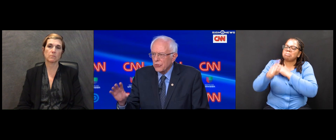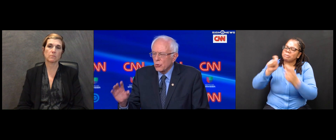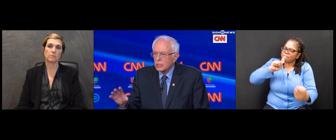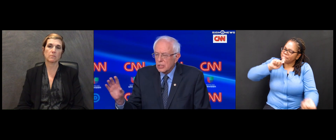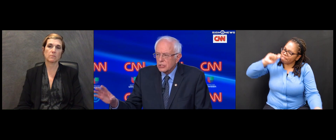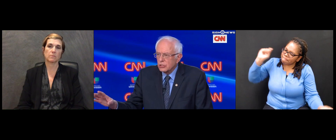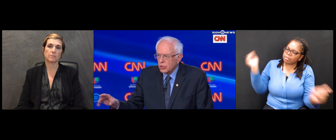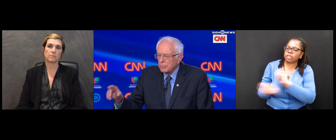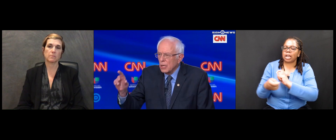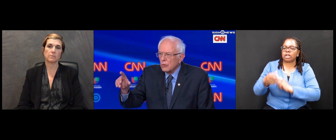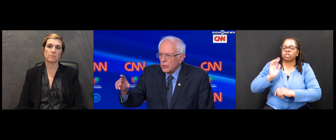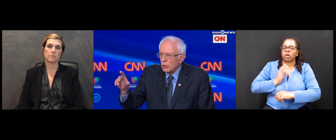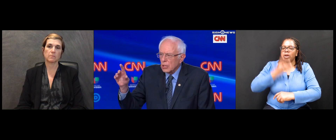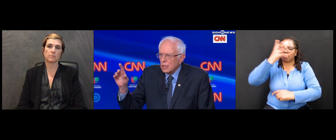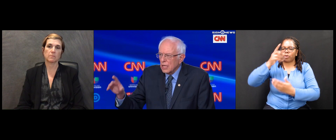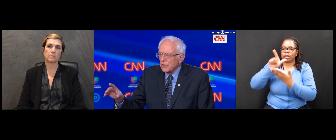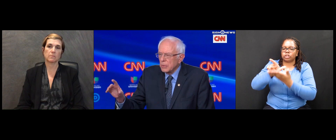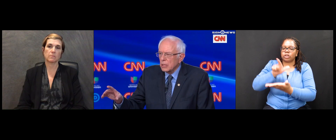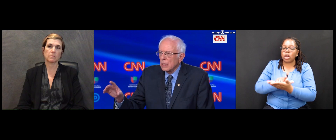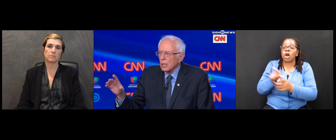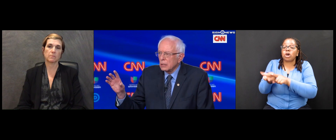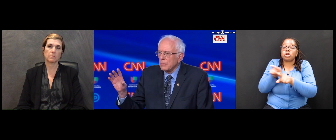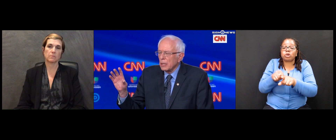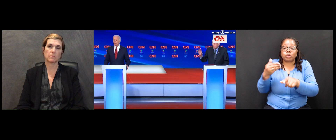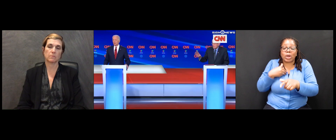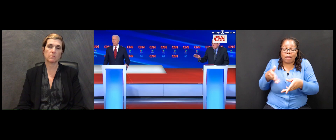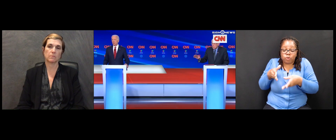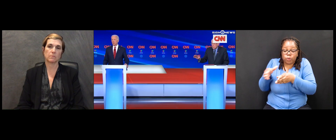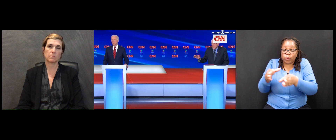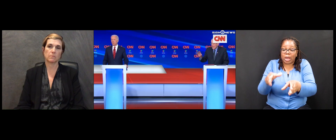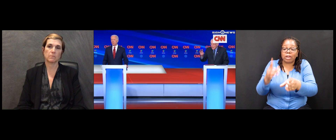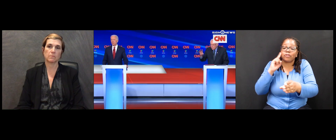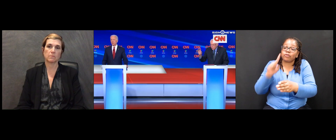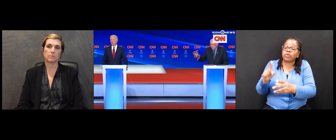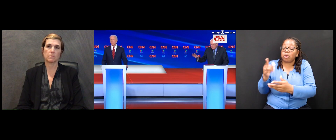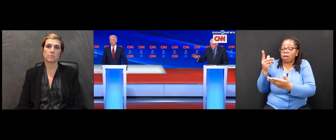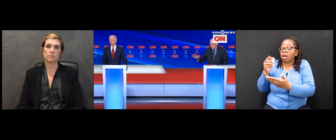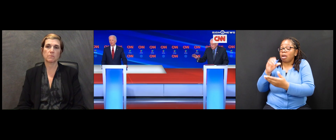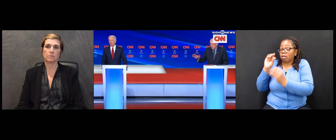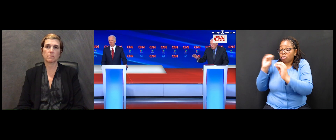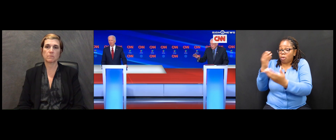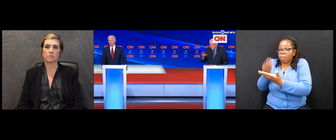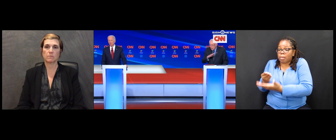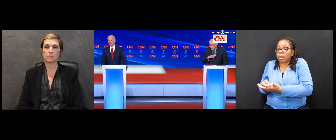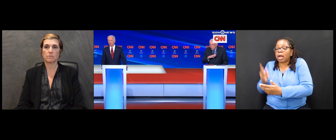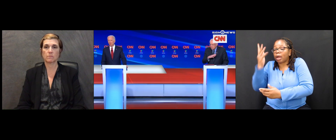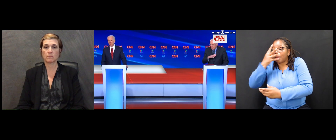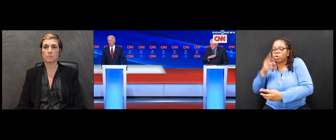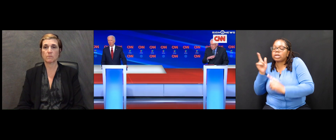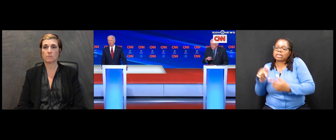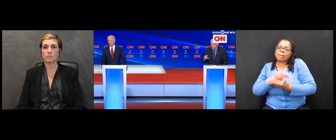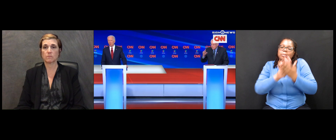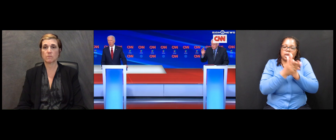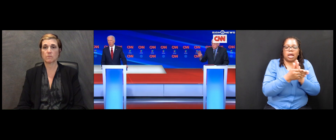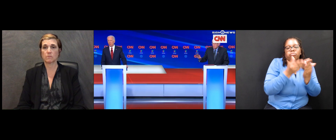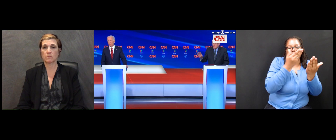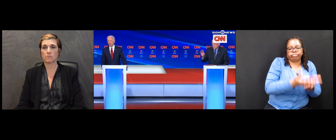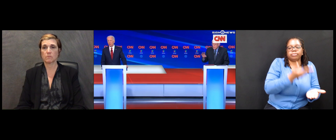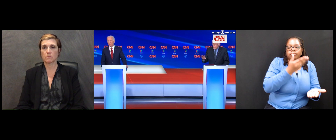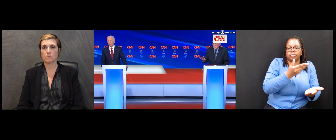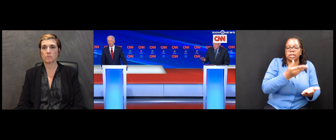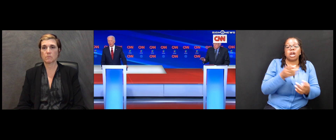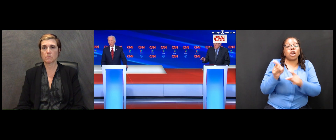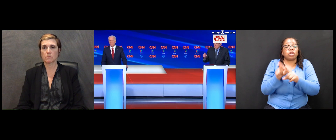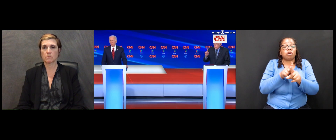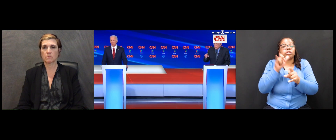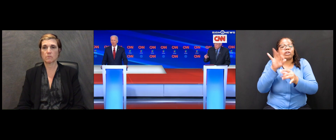and a path toward citizenship for those 11 million undocumented. And furthermore, on day one as president, I would restore the